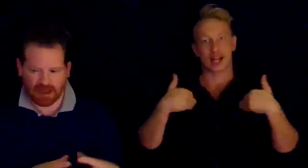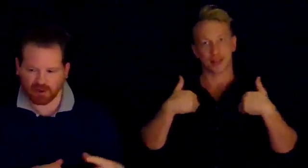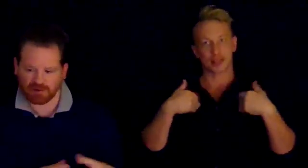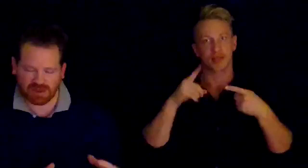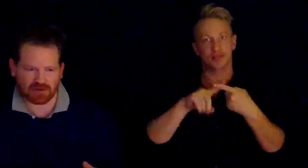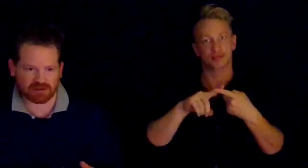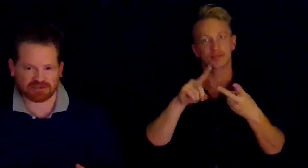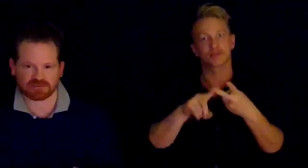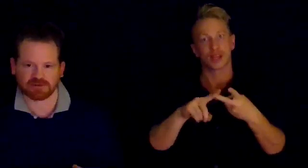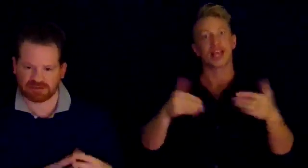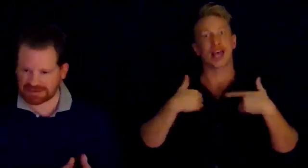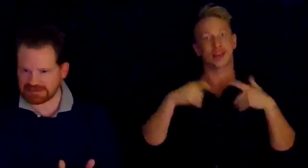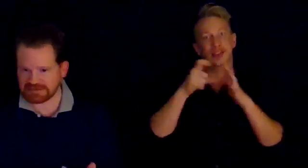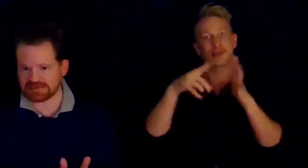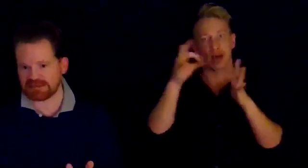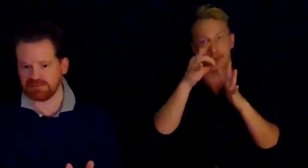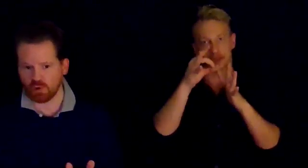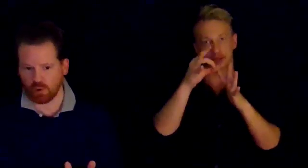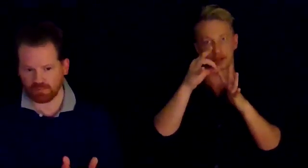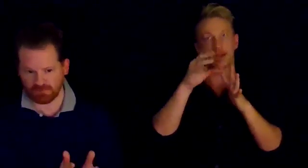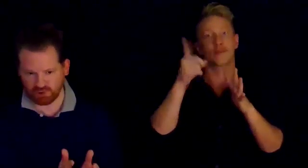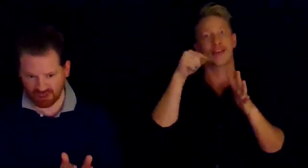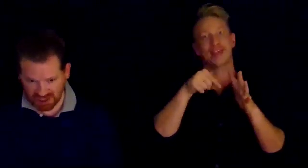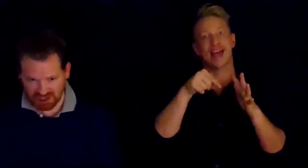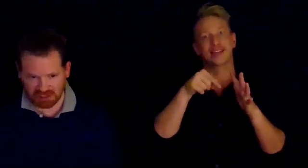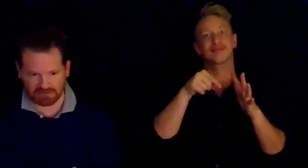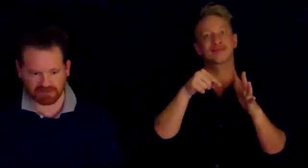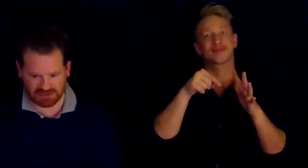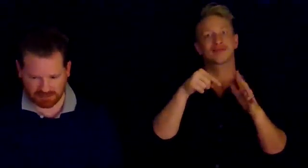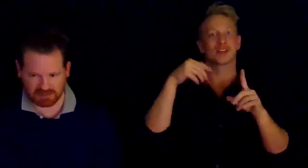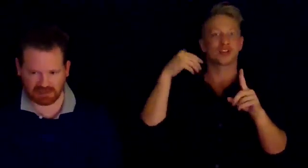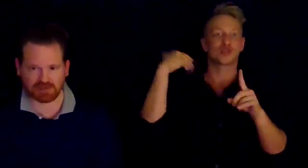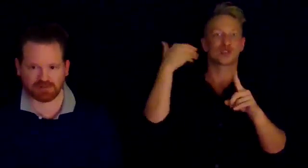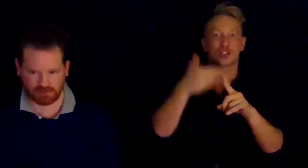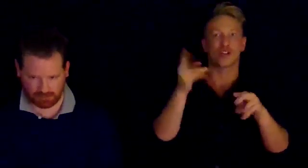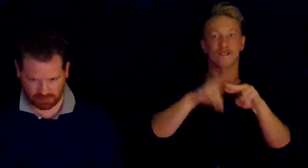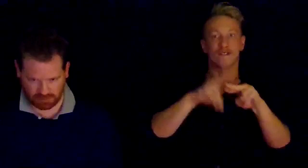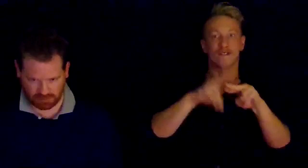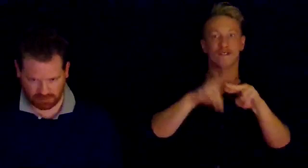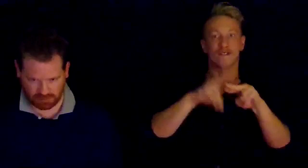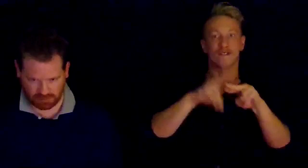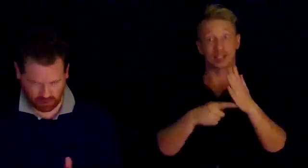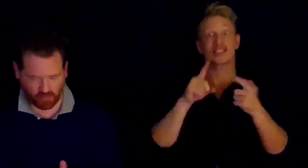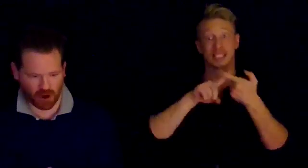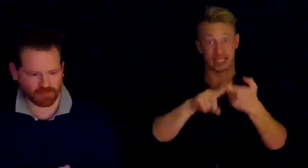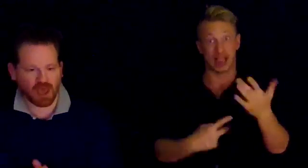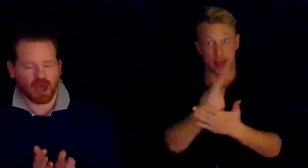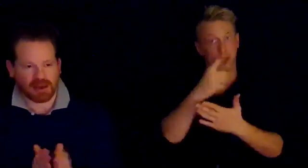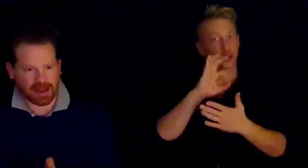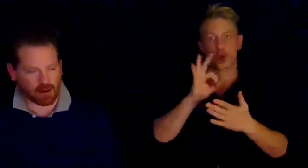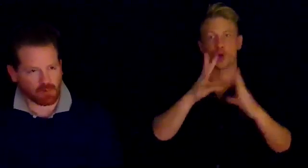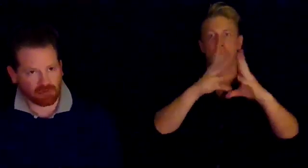the health department kind of areas. It doesn't exist anymore traditionally for disability. Okay, all